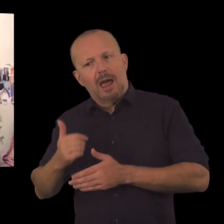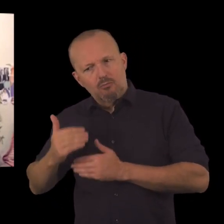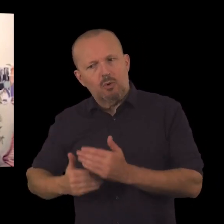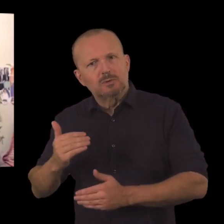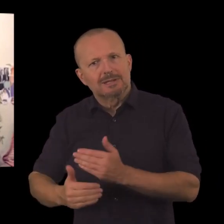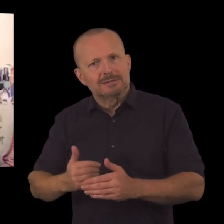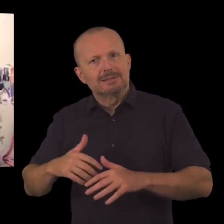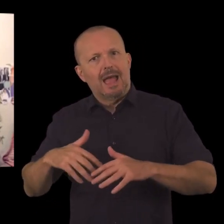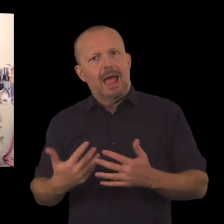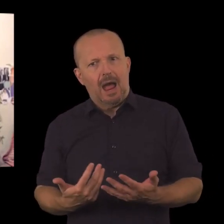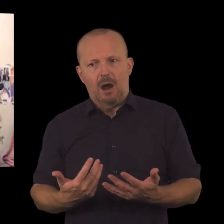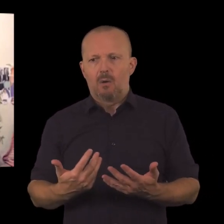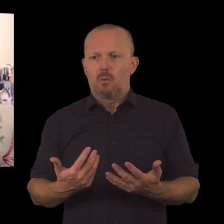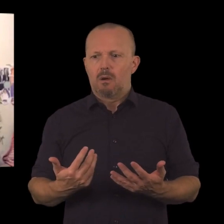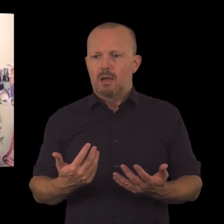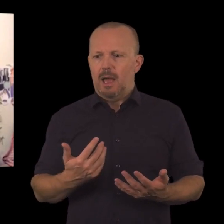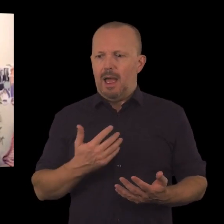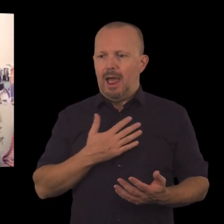processes, it's how we exchanged our